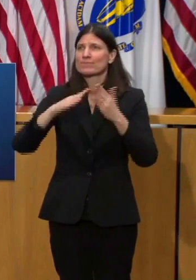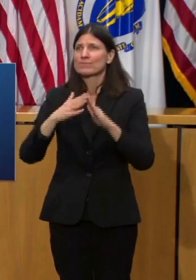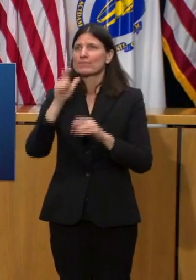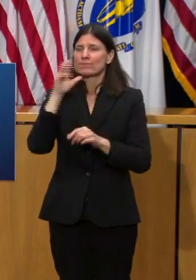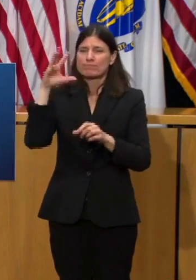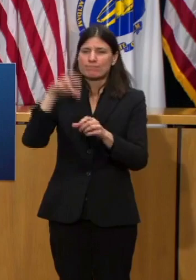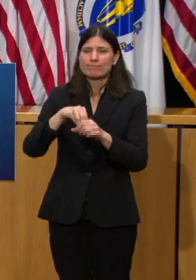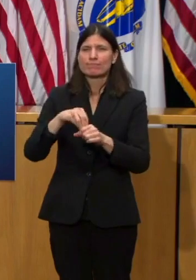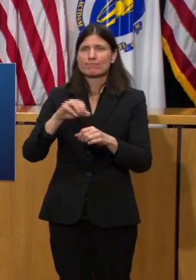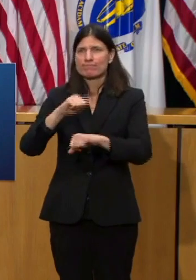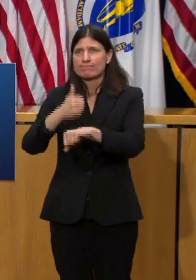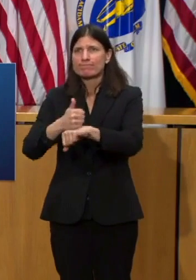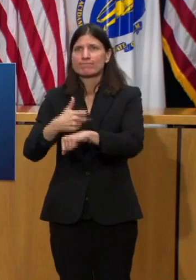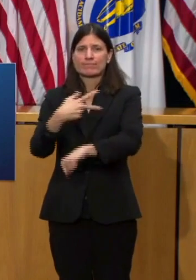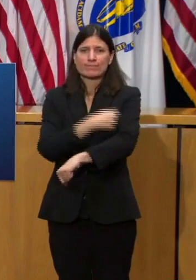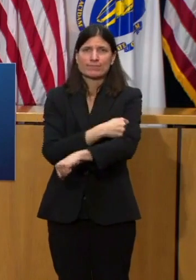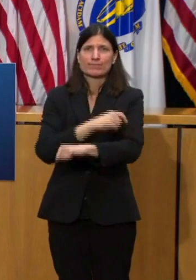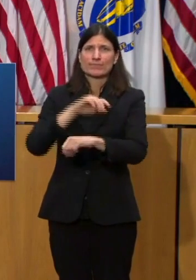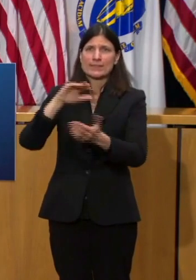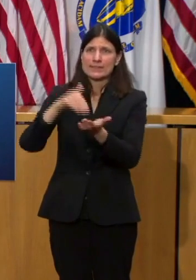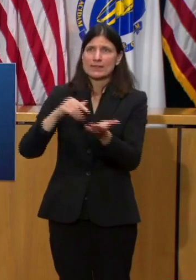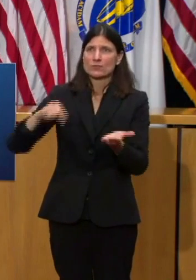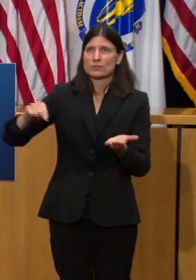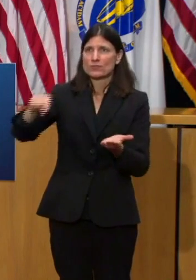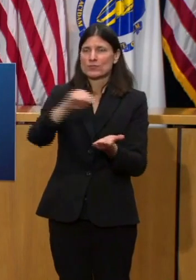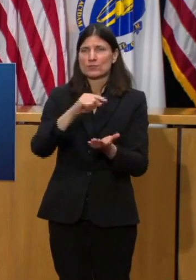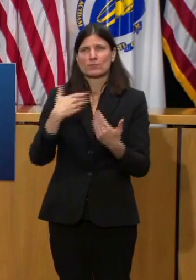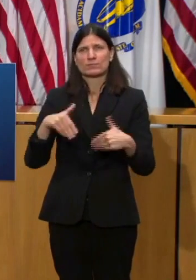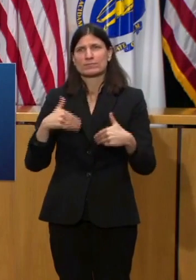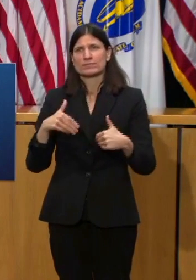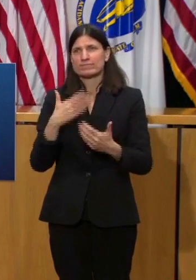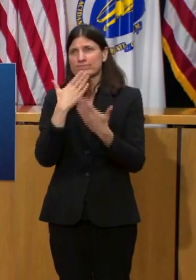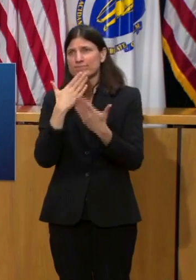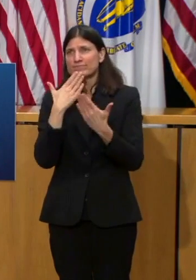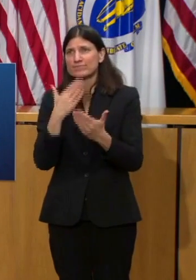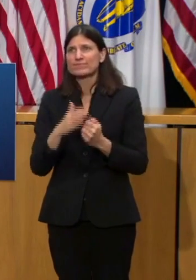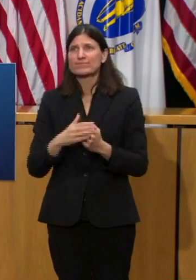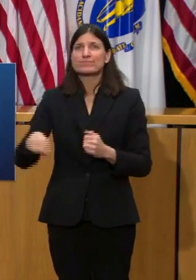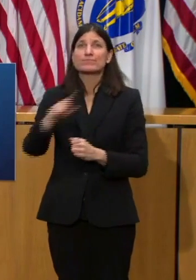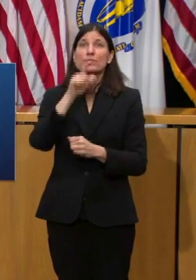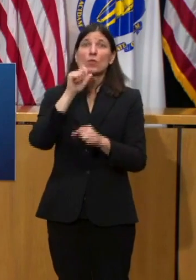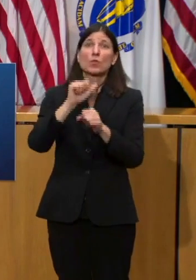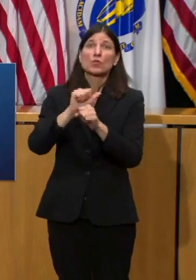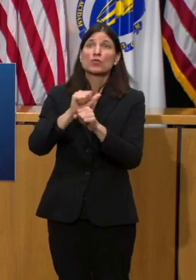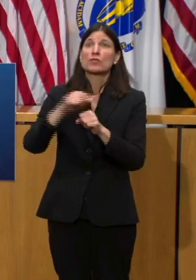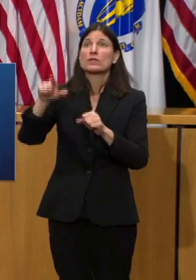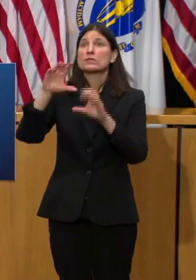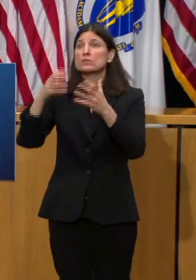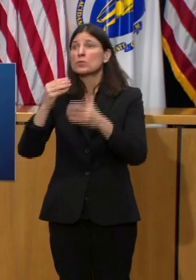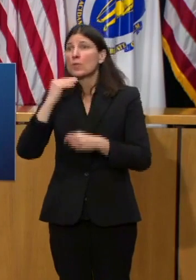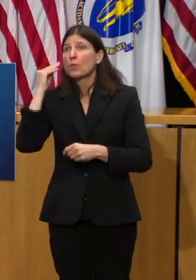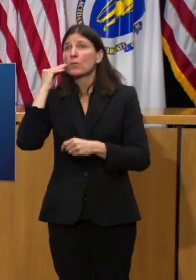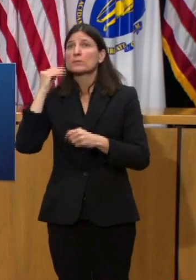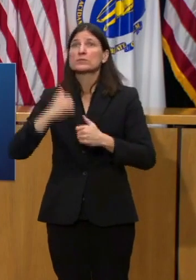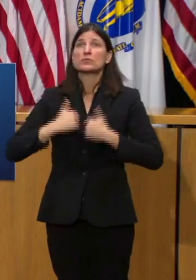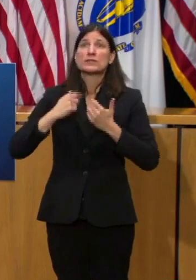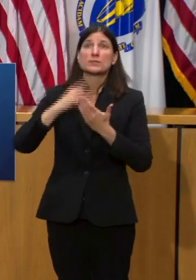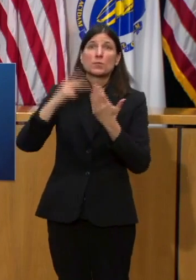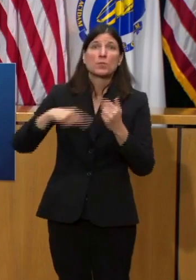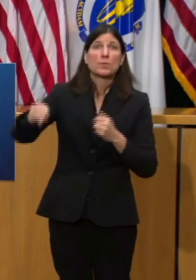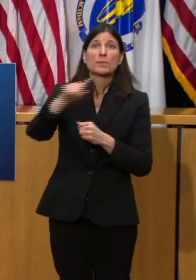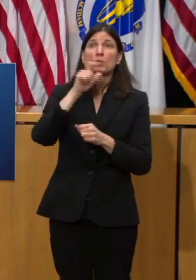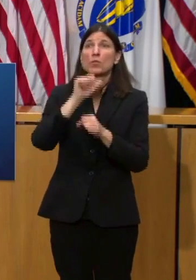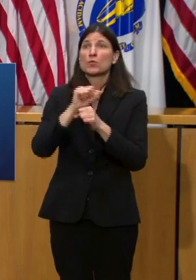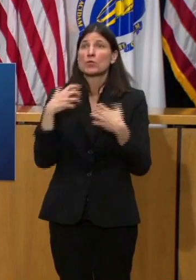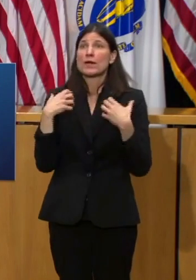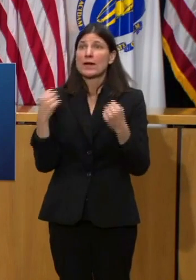serving so many of your residents. And we are so grateful to our local officials for their ongoing efforts to support our communities. You